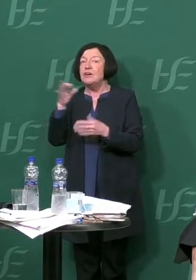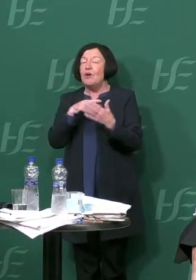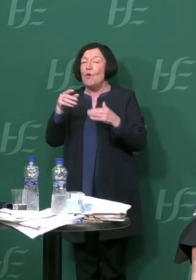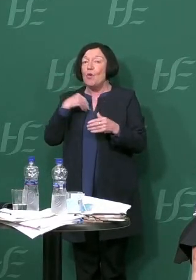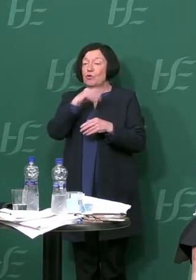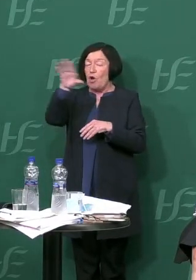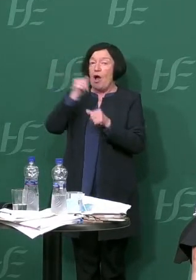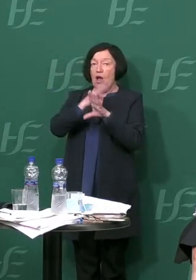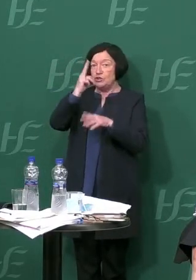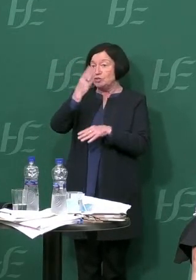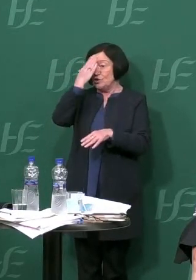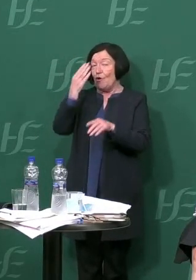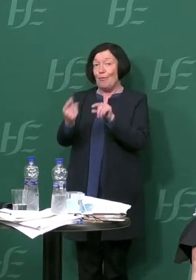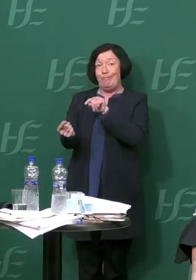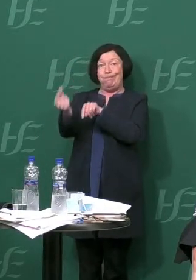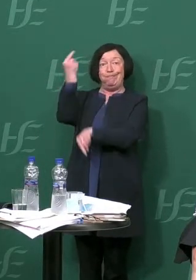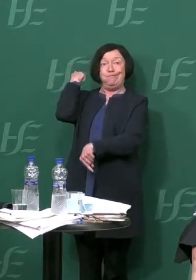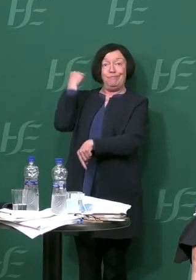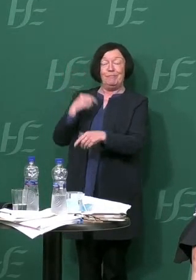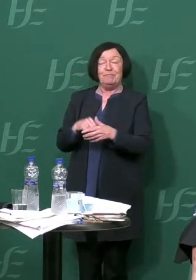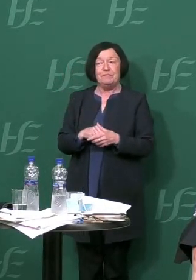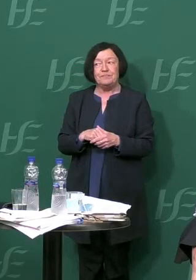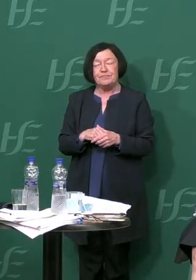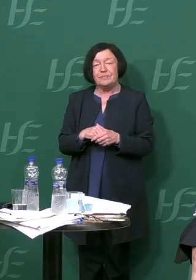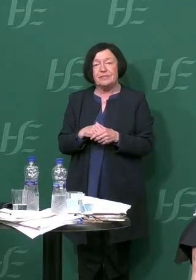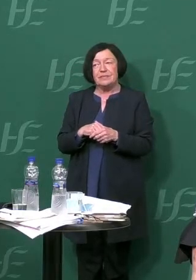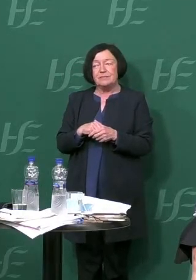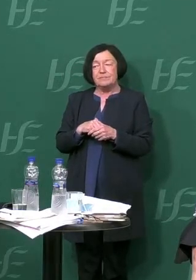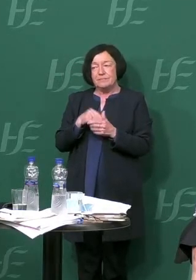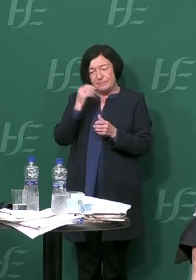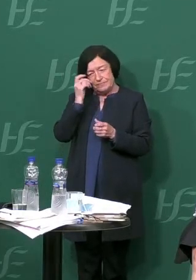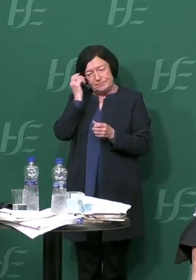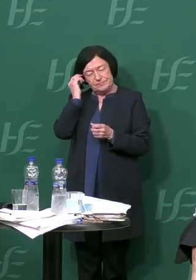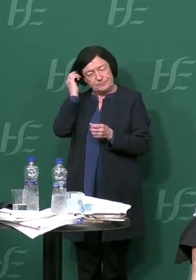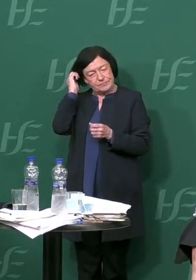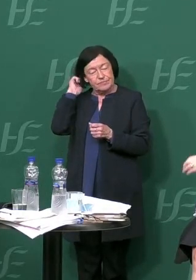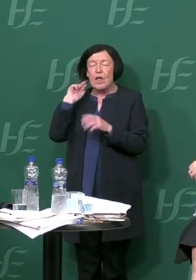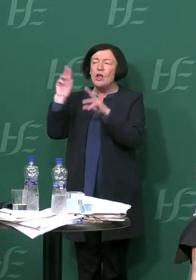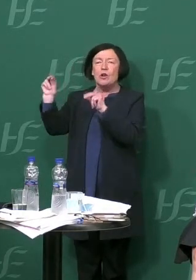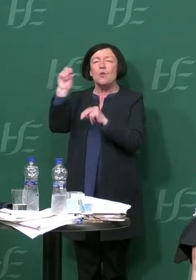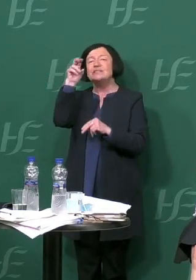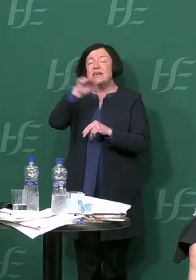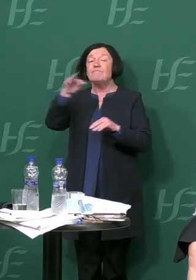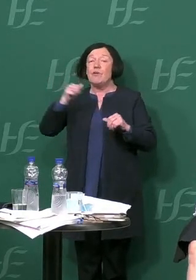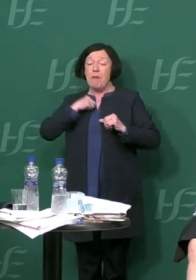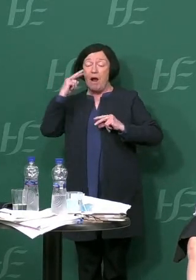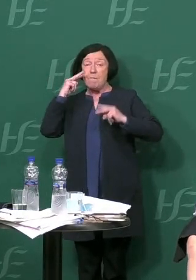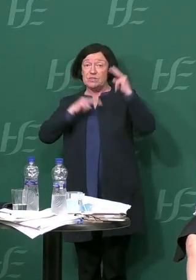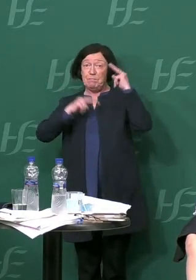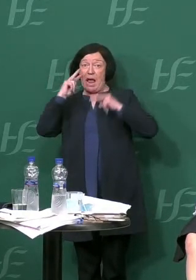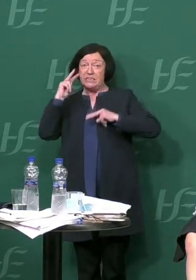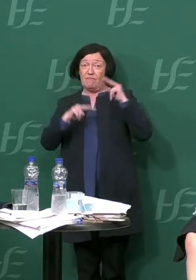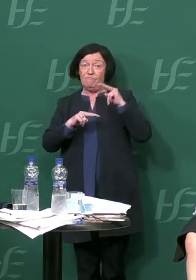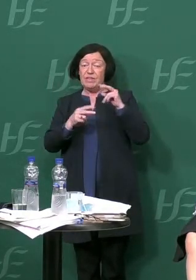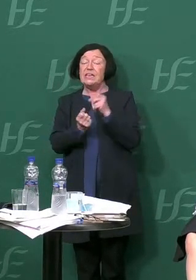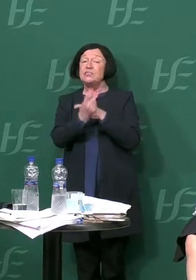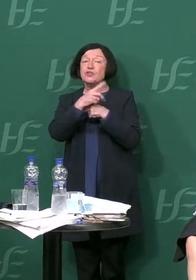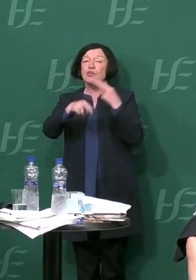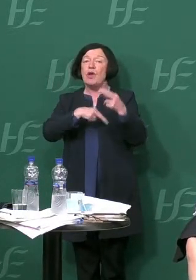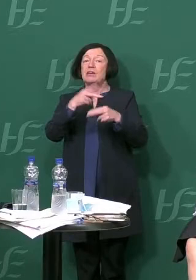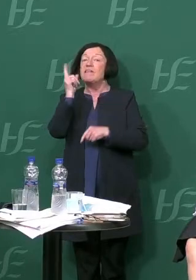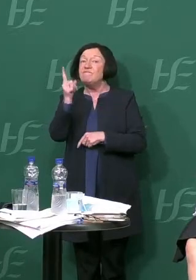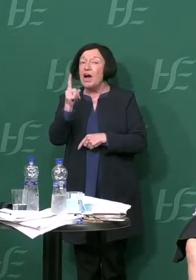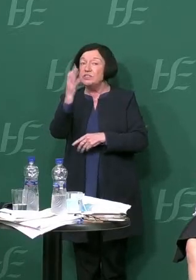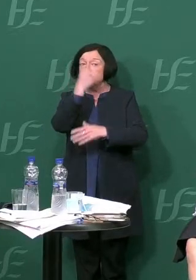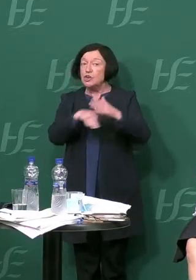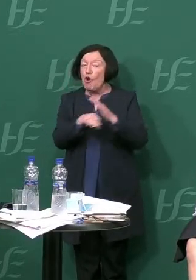should have all have known long up to now? No, Senator, from our perspective, look, issues around advice to